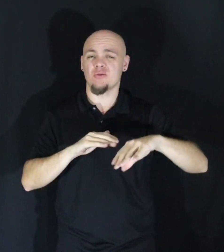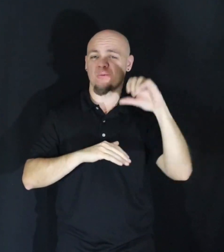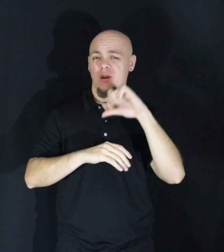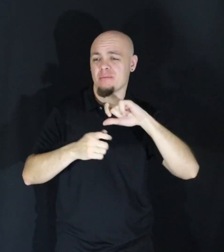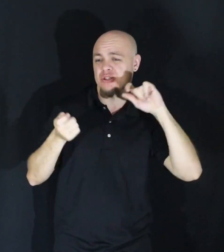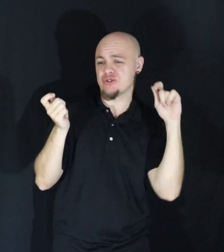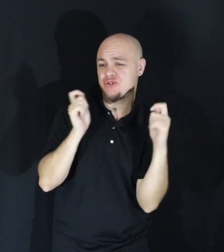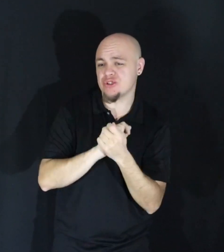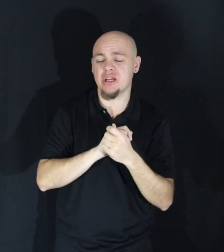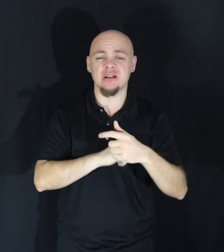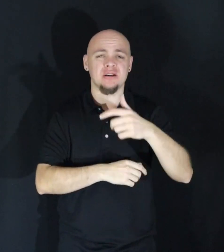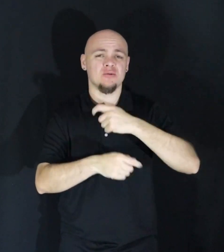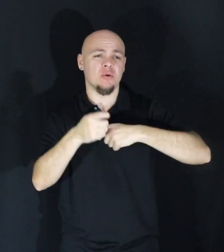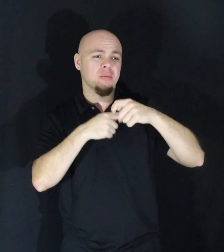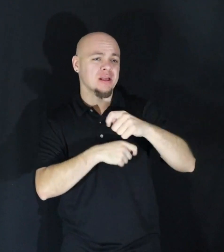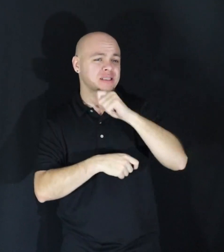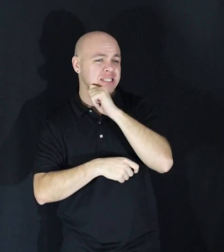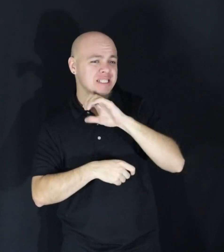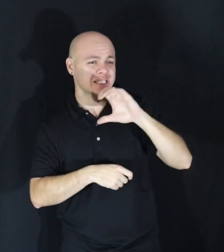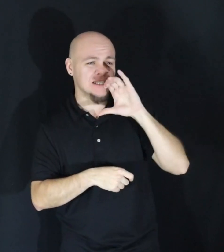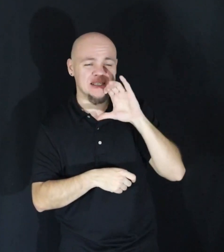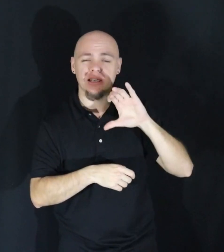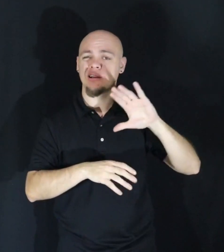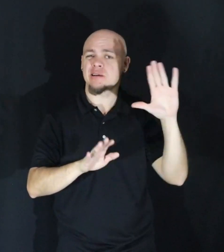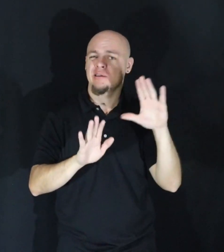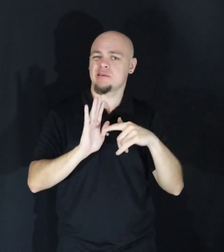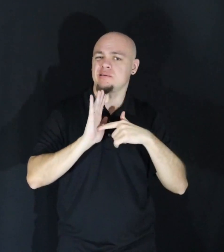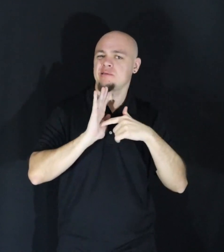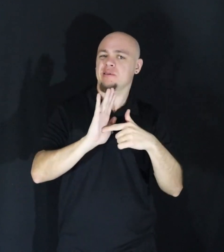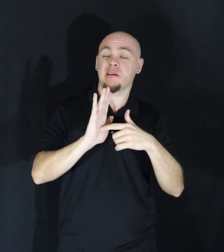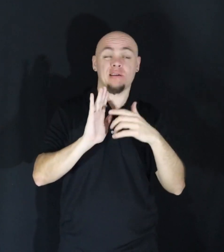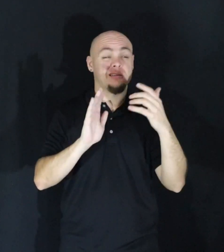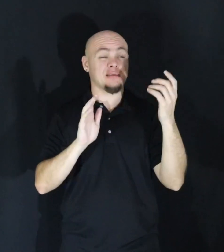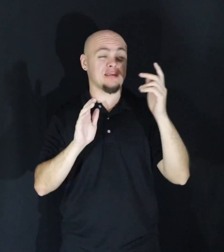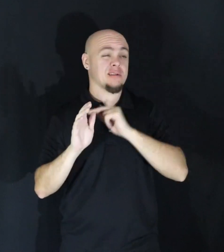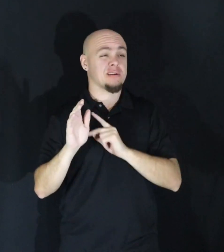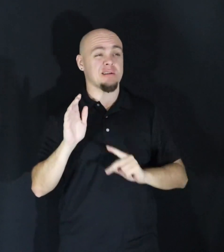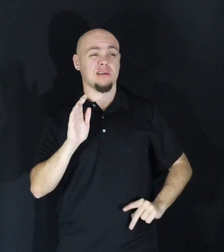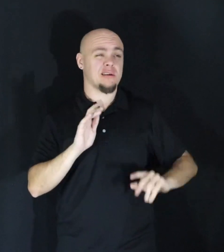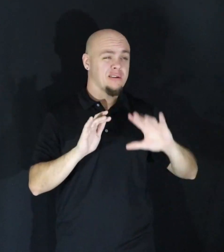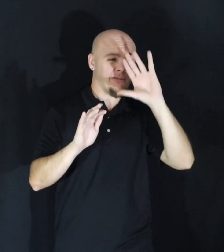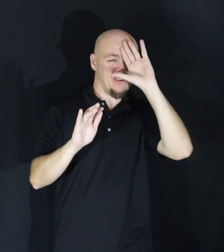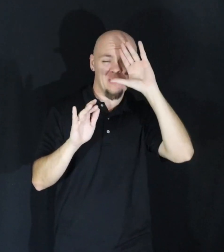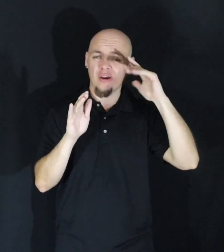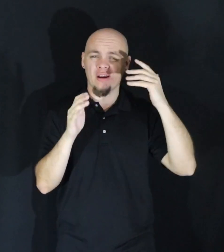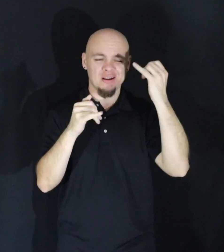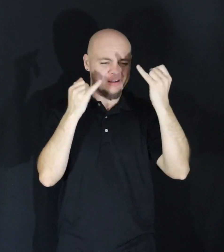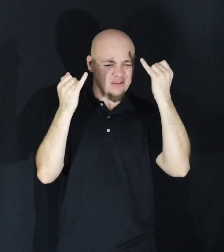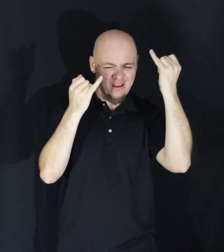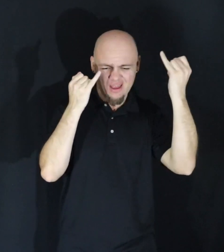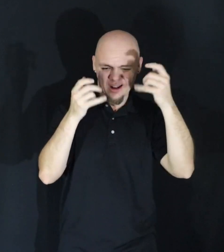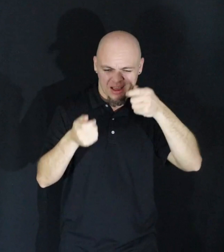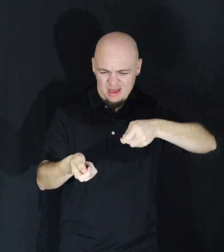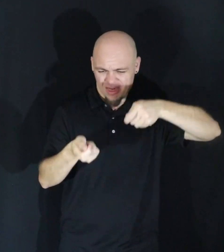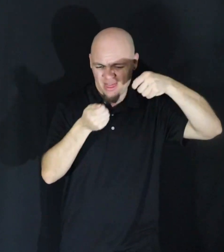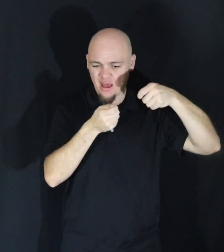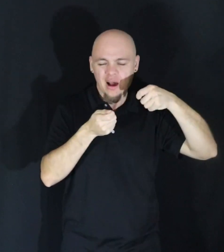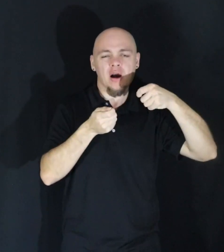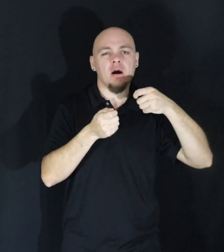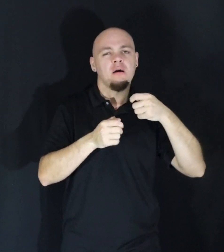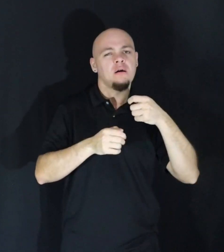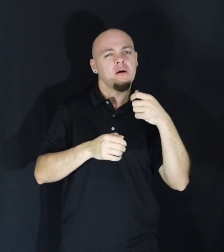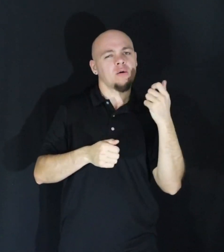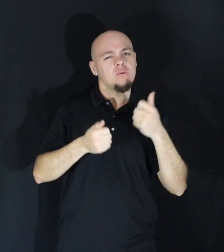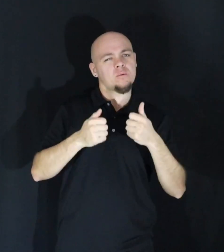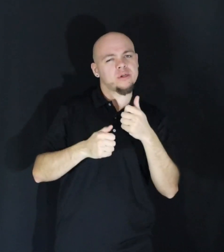the displacement of the seniors, the ordaining of that Caesar, and the quickening of fever, pitching ideas over wood oven pizza, us